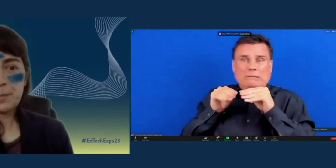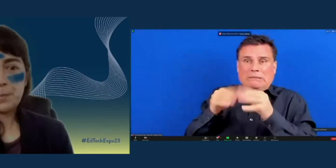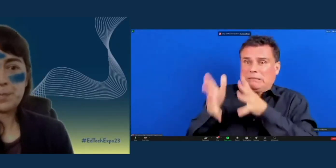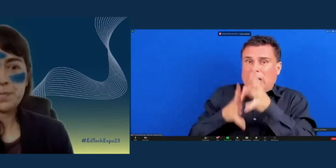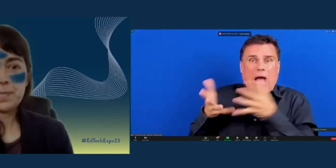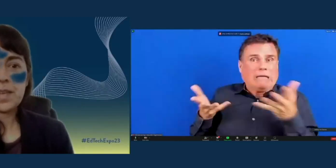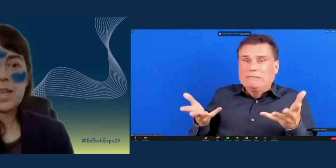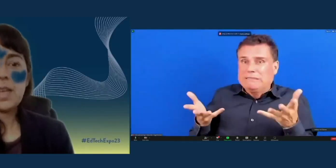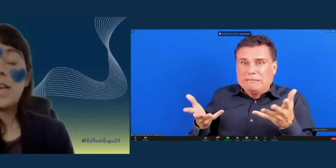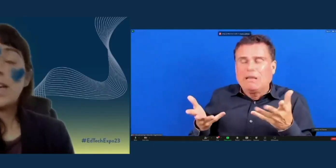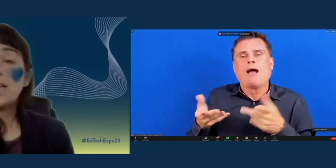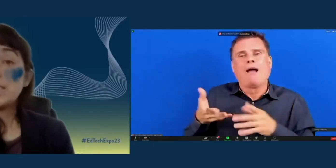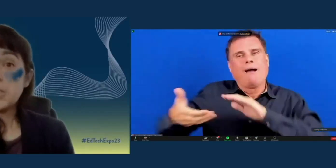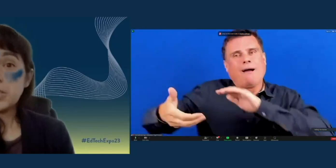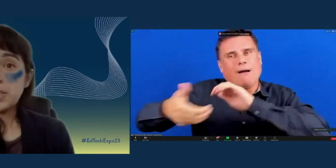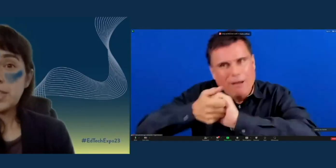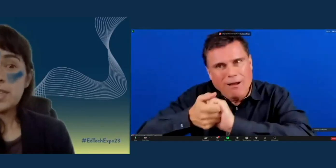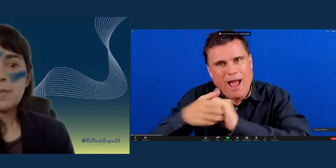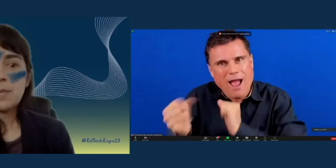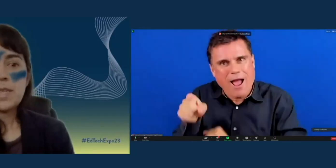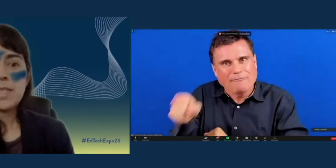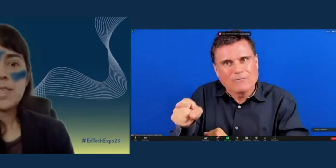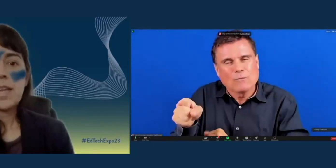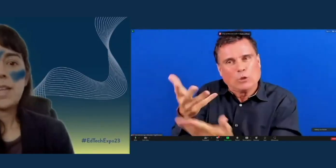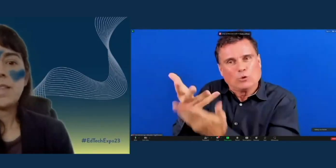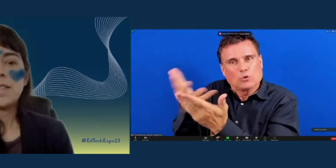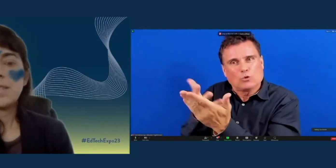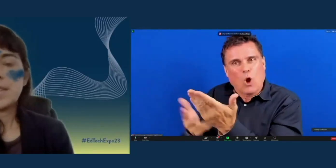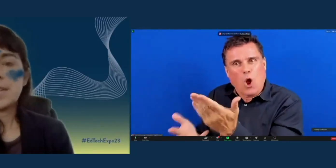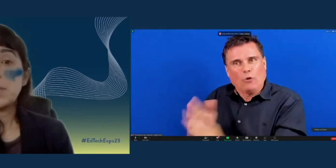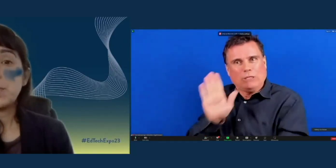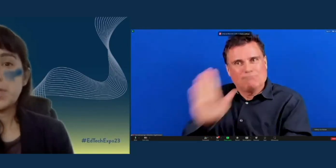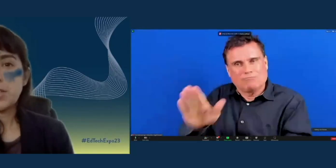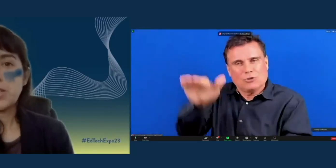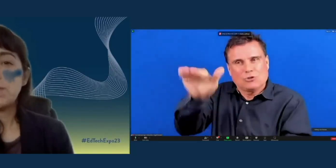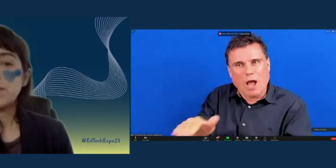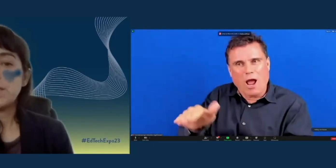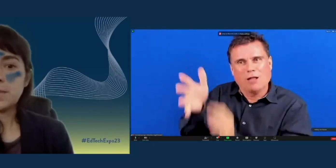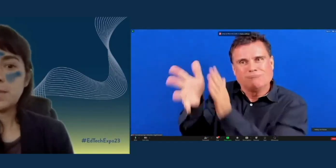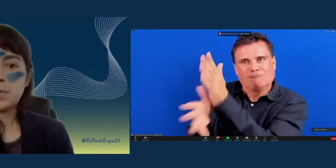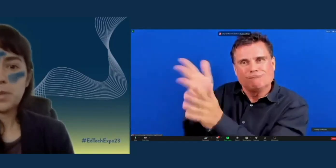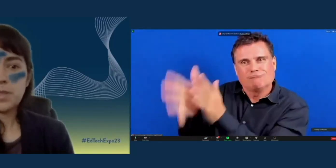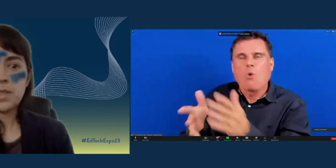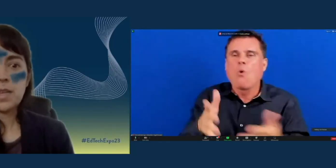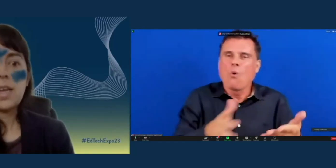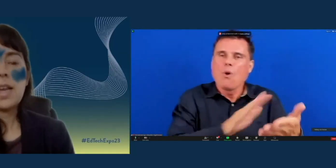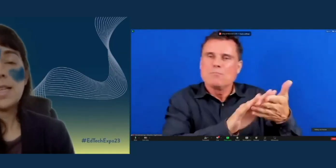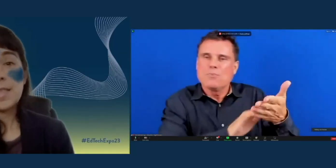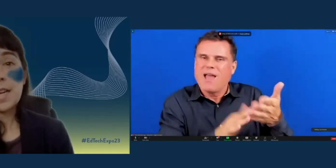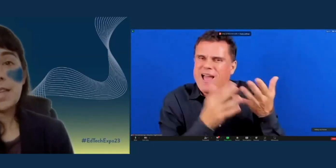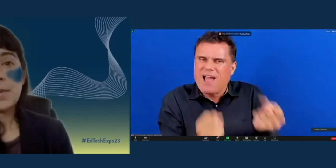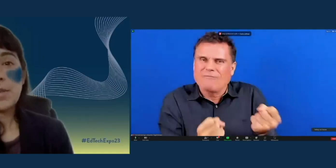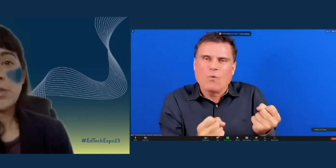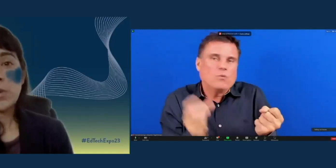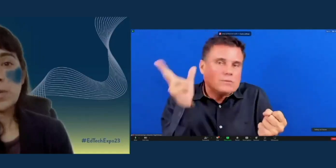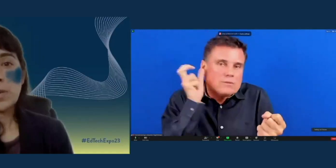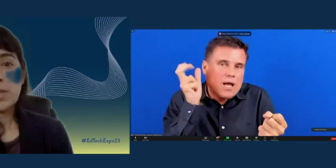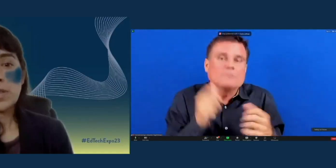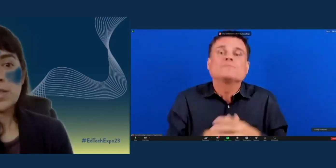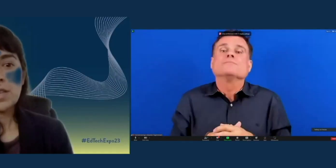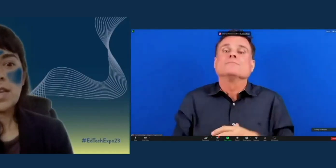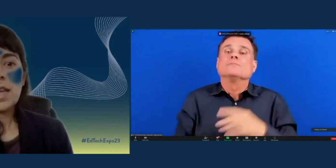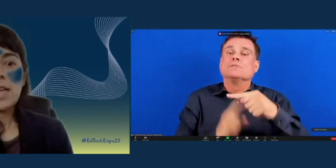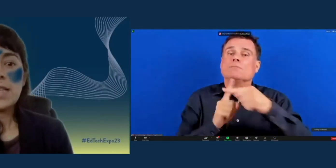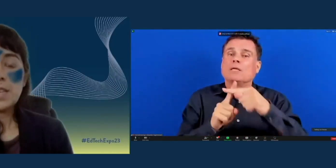time. Additionally, committed to scaling the sustainable production of accessible books and sign language